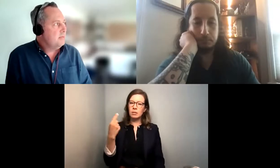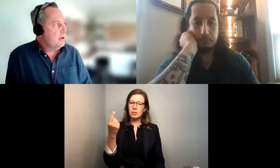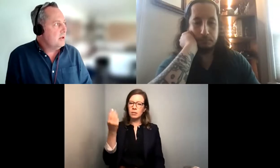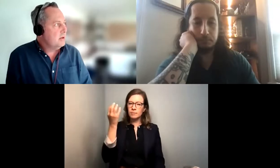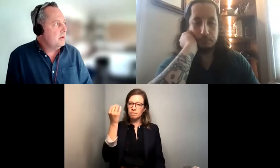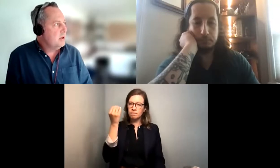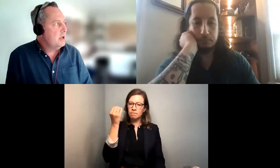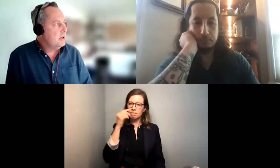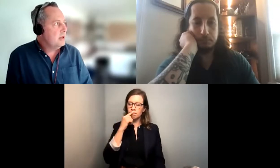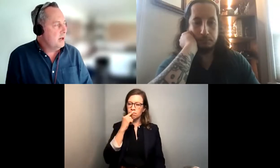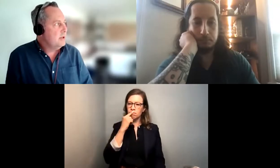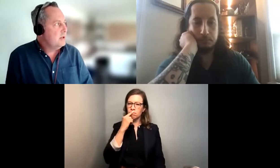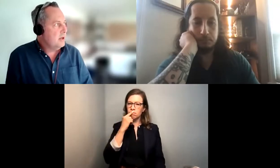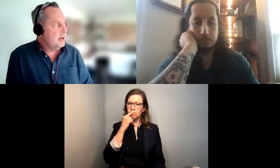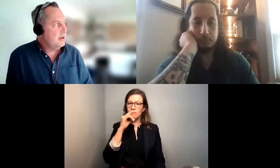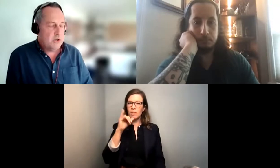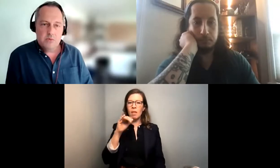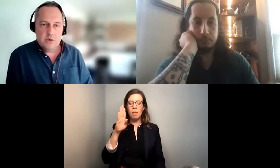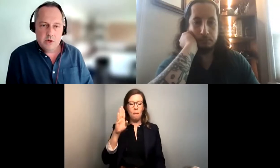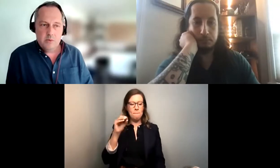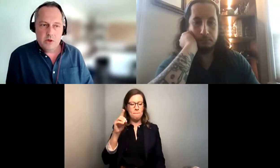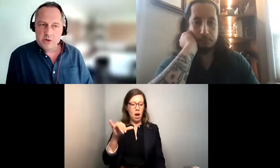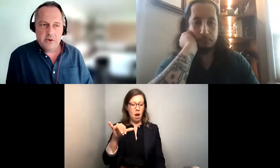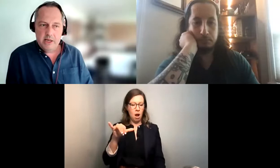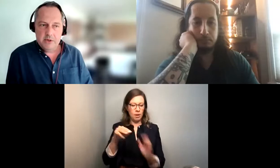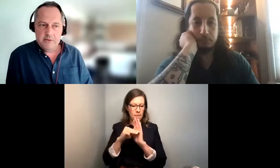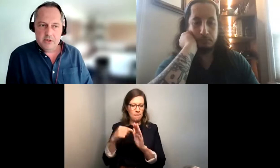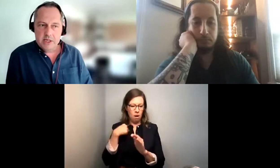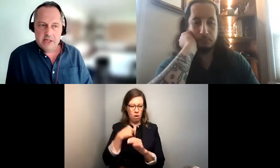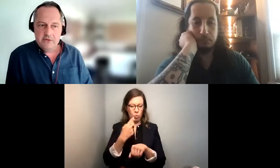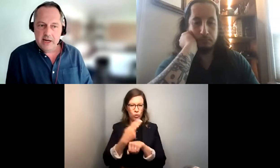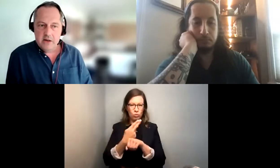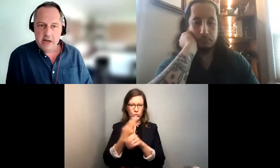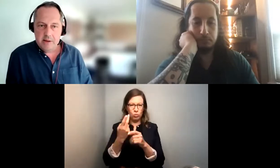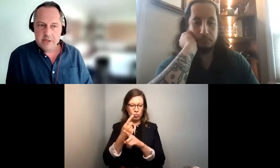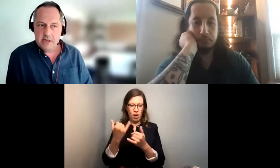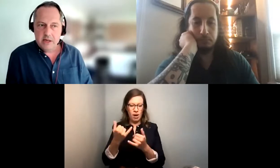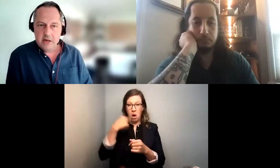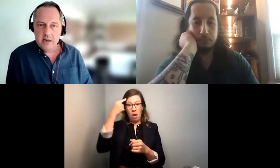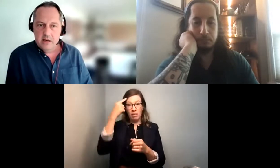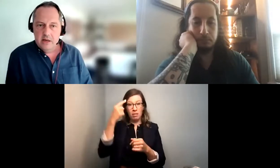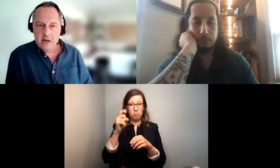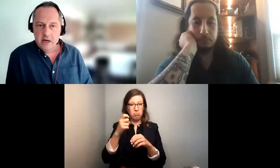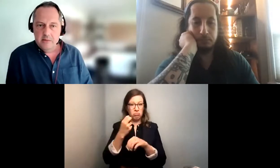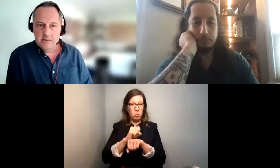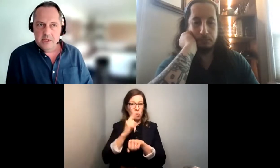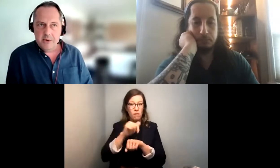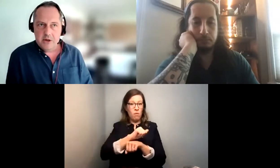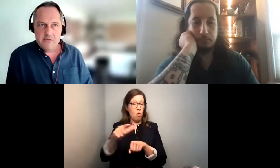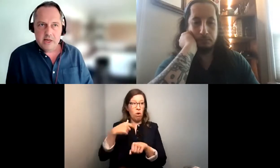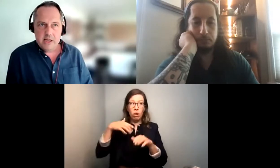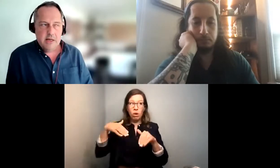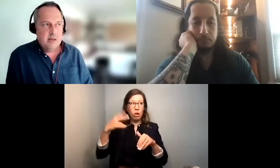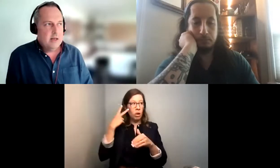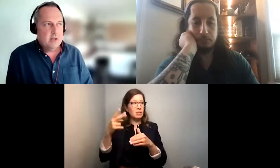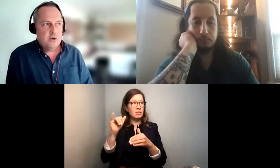So the body model that we're using at the moment, I think, works for anybody. I've not seen it fail on any particular